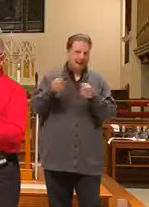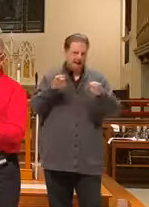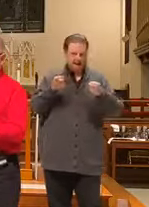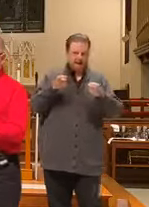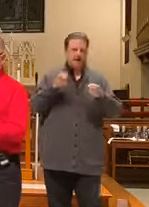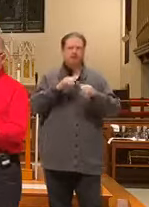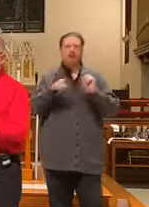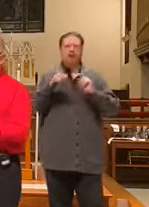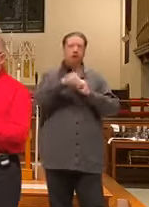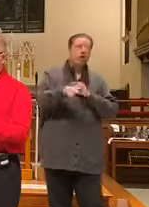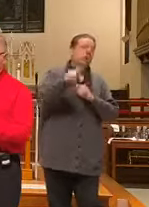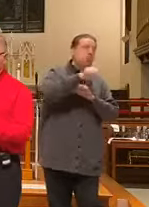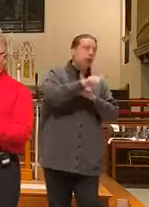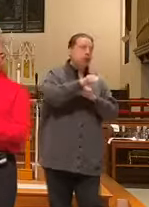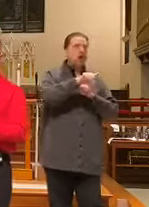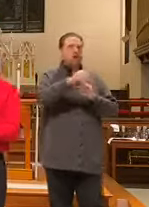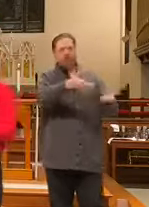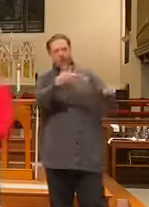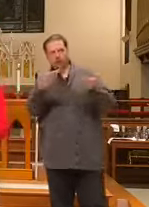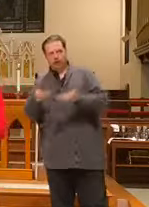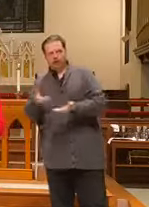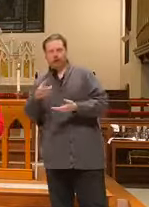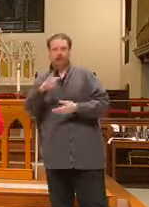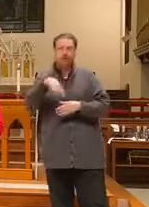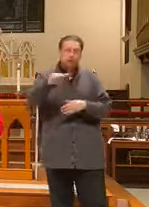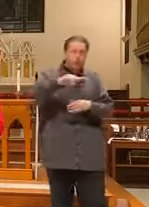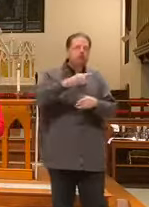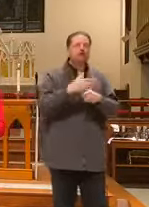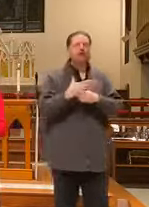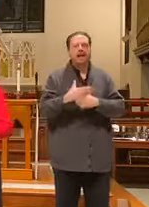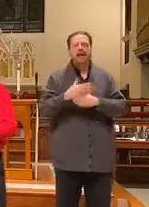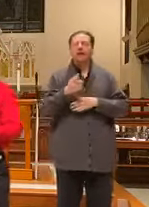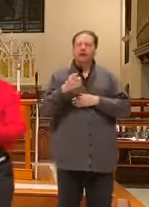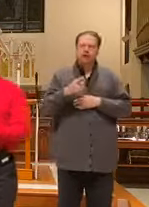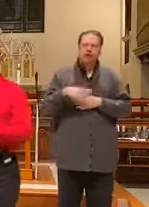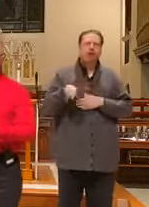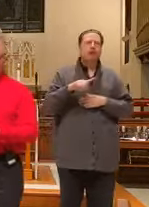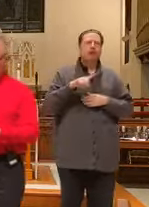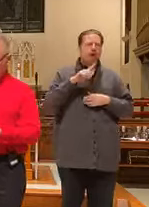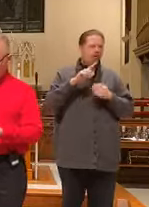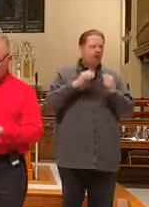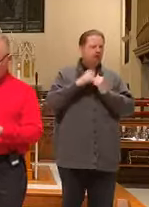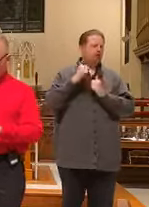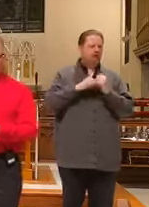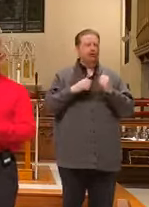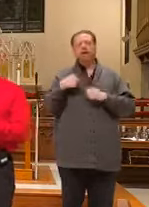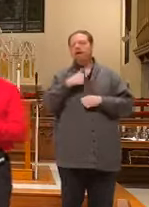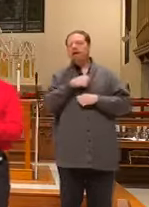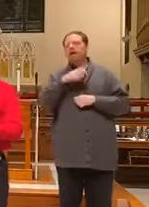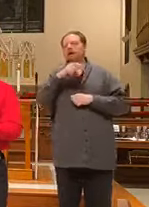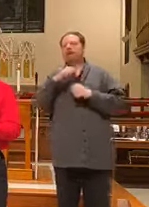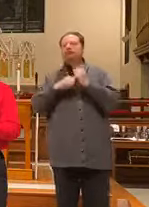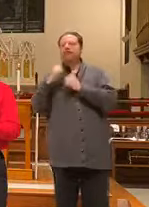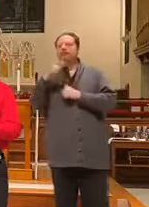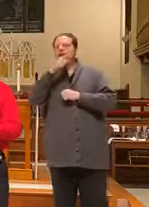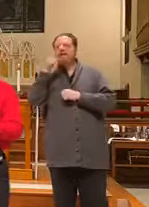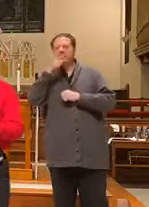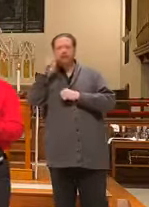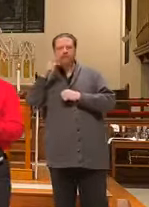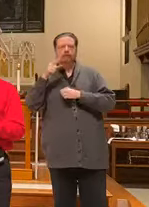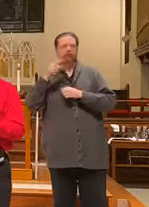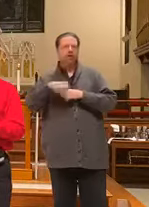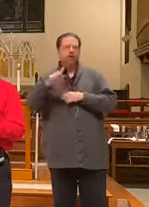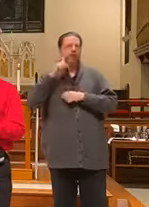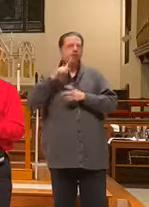all are the stars, right? It's about what you can bring, what you can share. We're going to structure it around that Lenten journey of initiation or